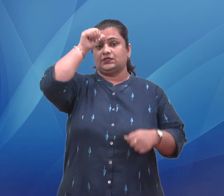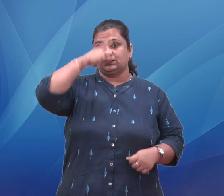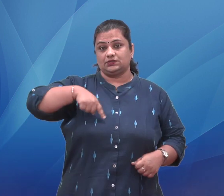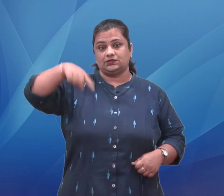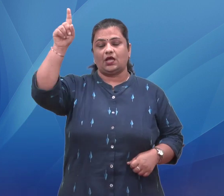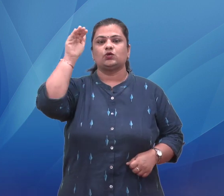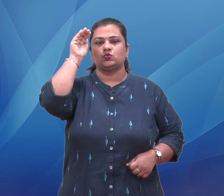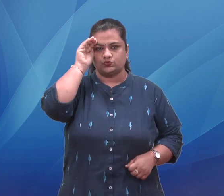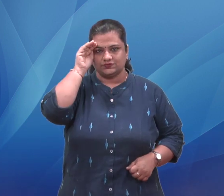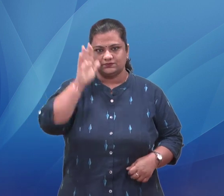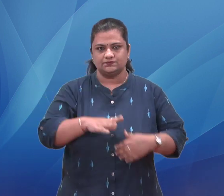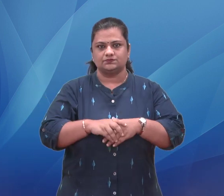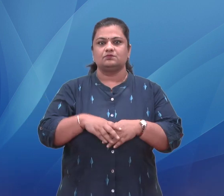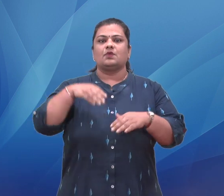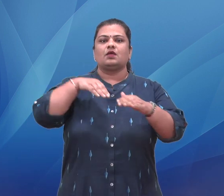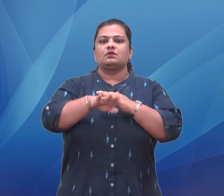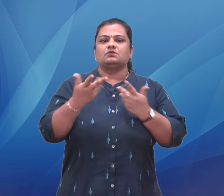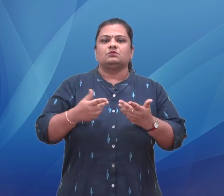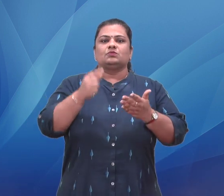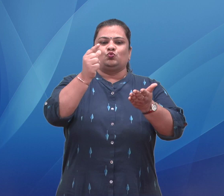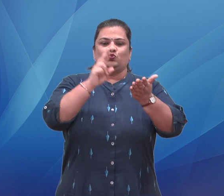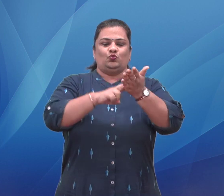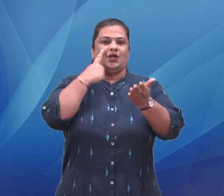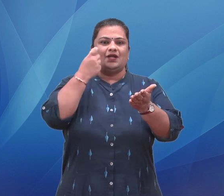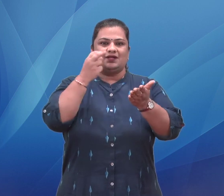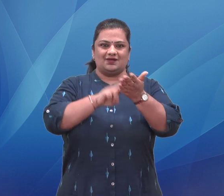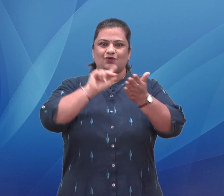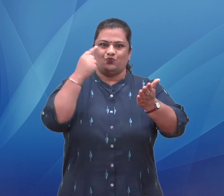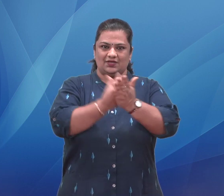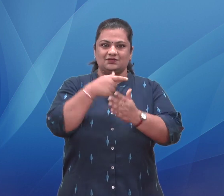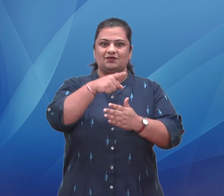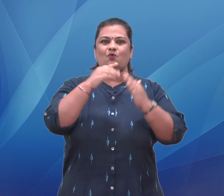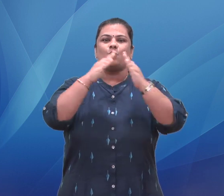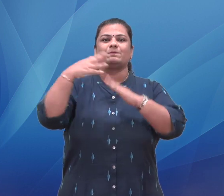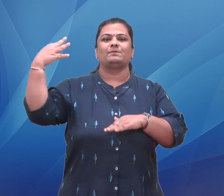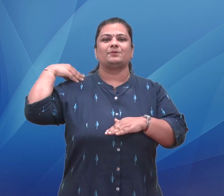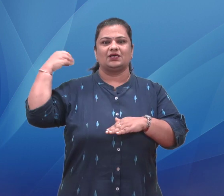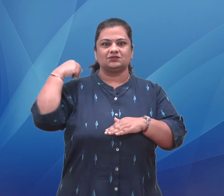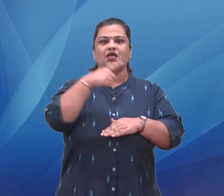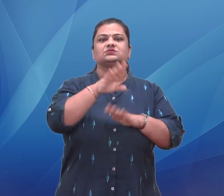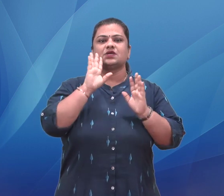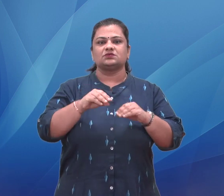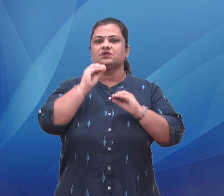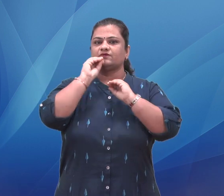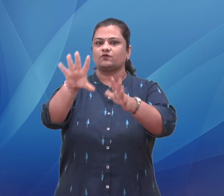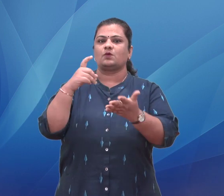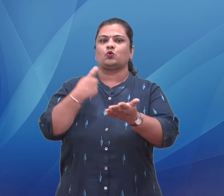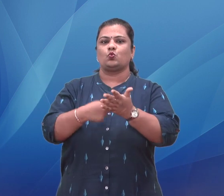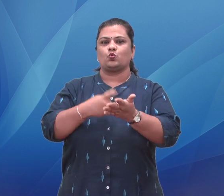Over to national news. The Union Home Ministry has amended certain rules related to the Foreign Contribution Regulation